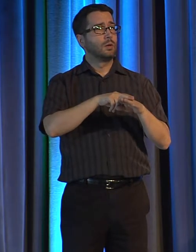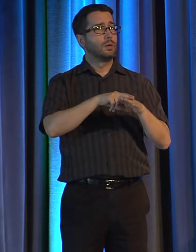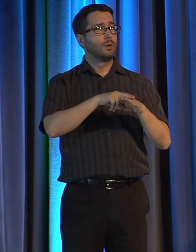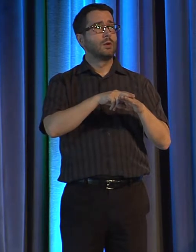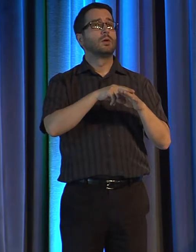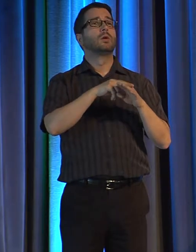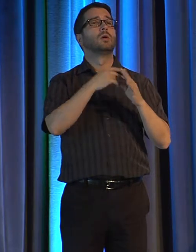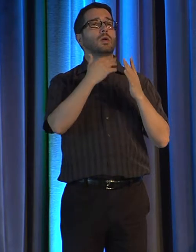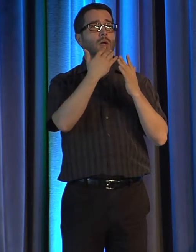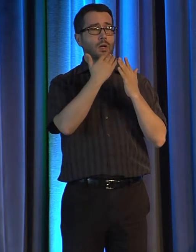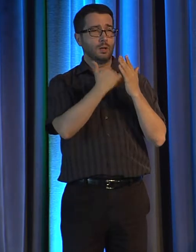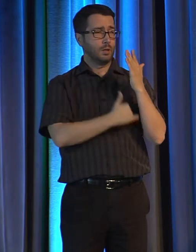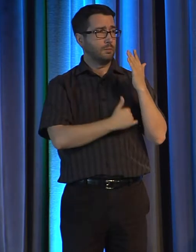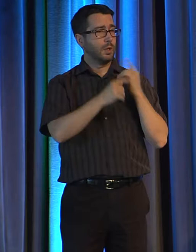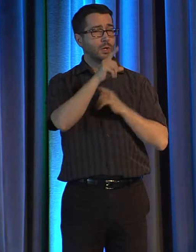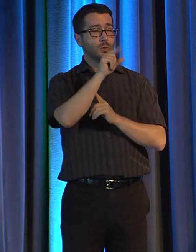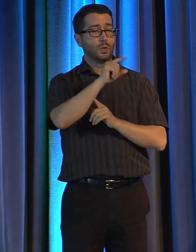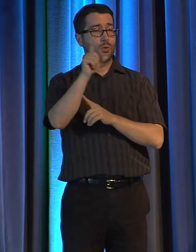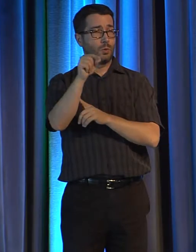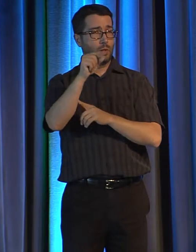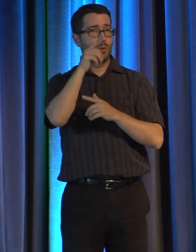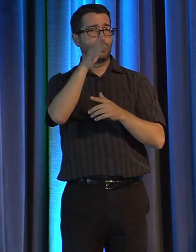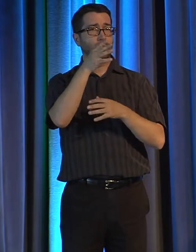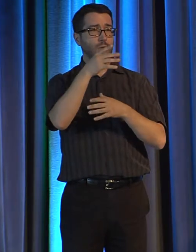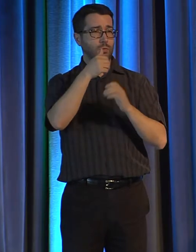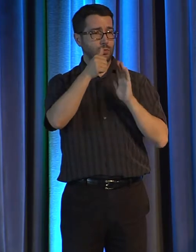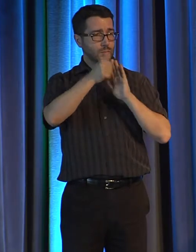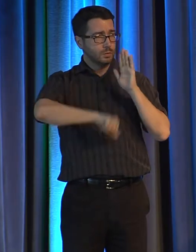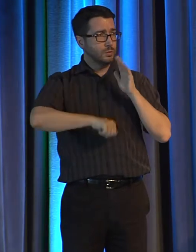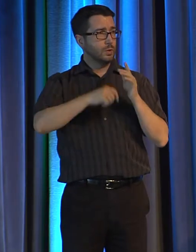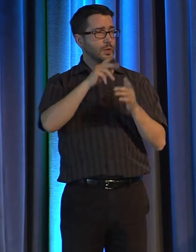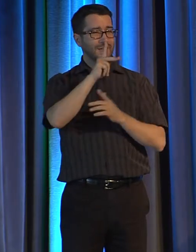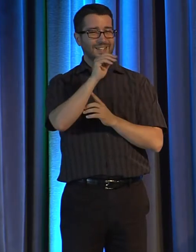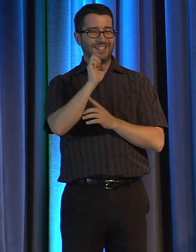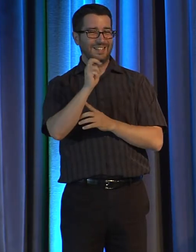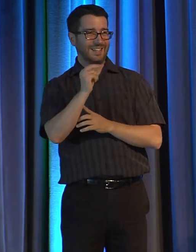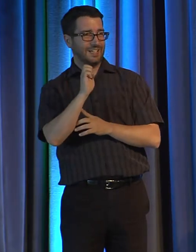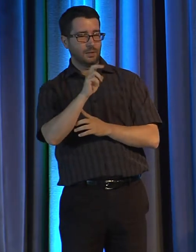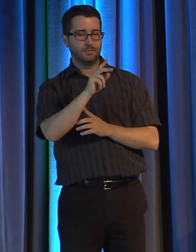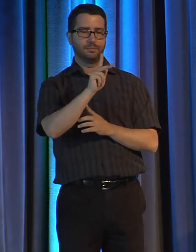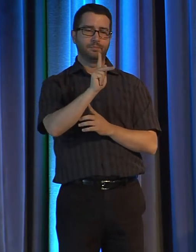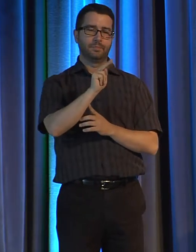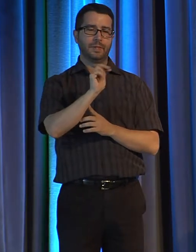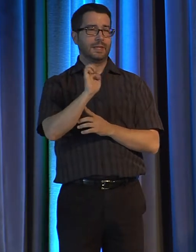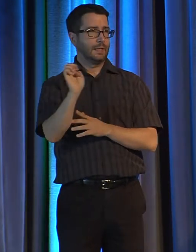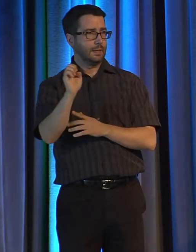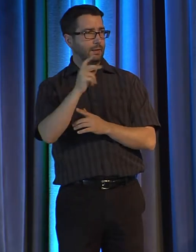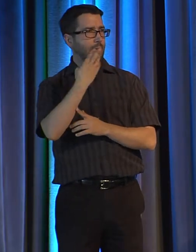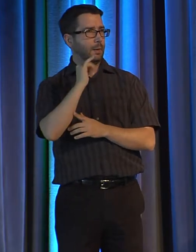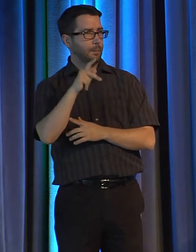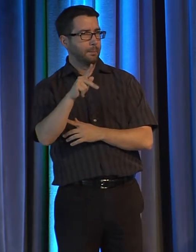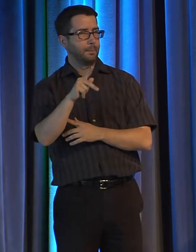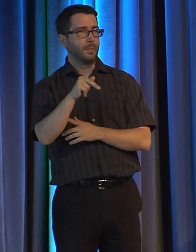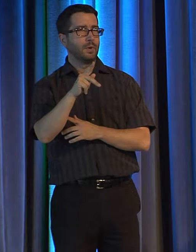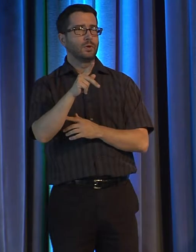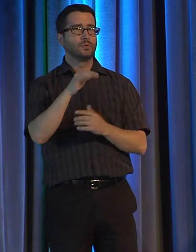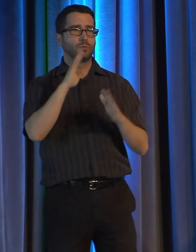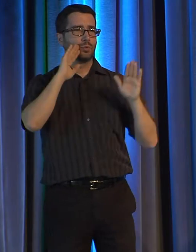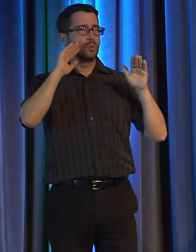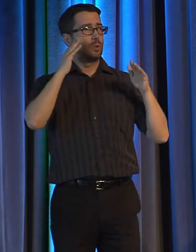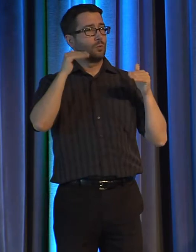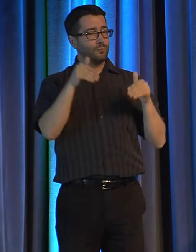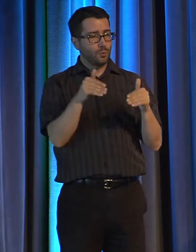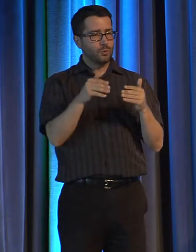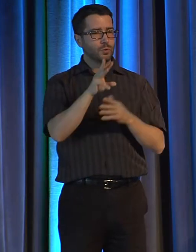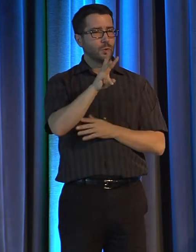2020. Our strategy places a greater focus on wellness and is helping more patients receive the care they need sooner.